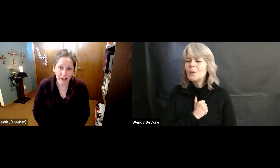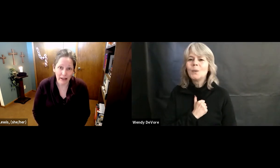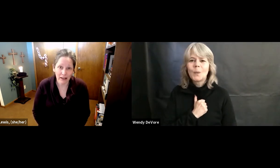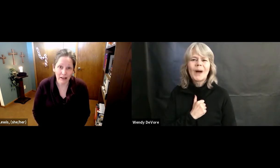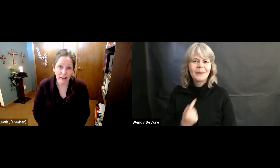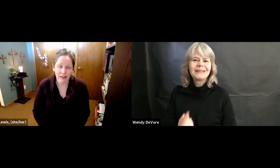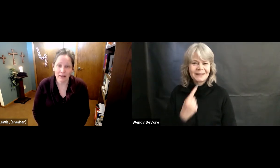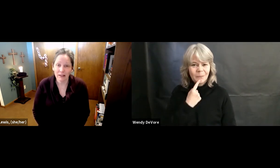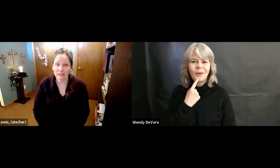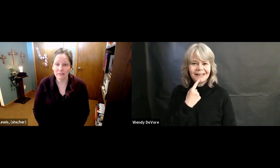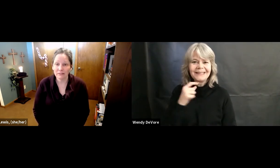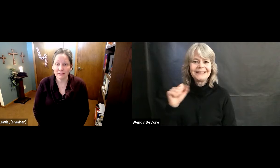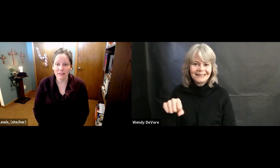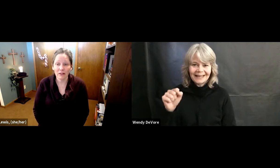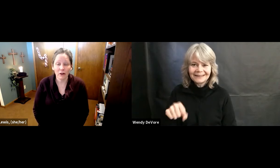disappointing.